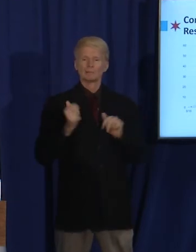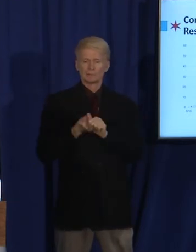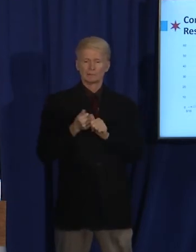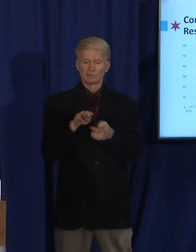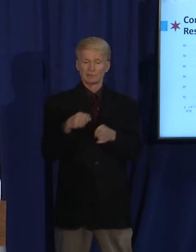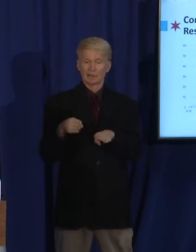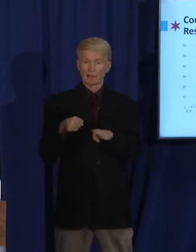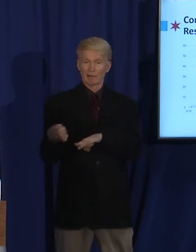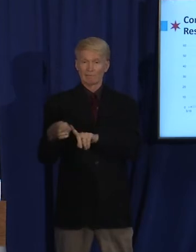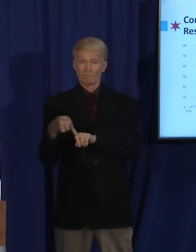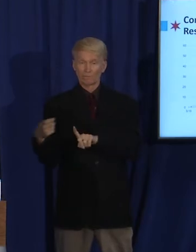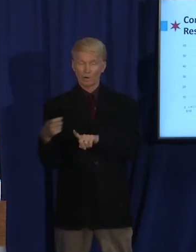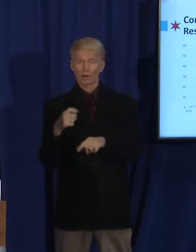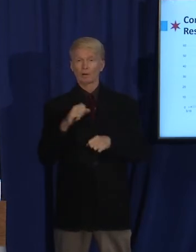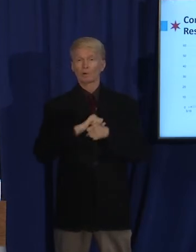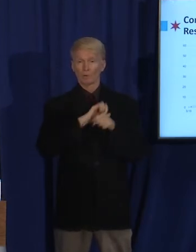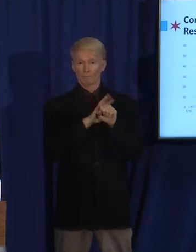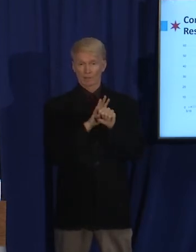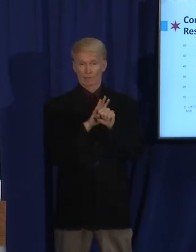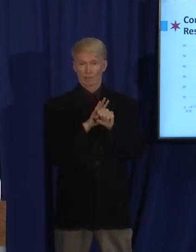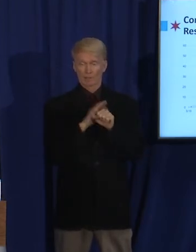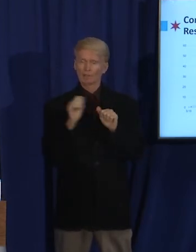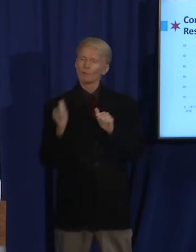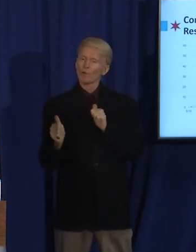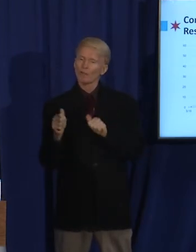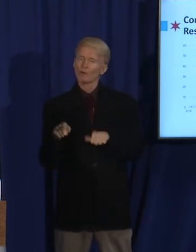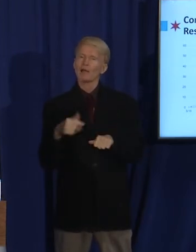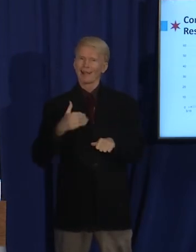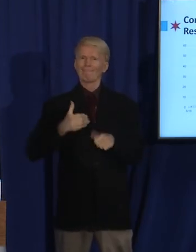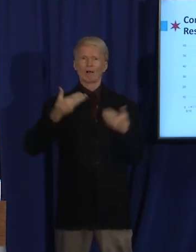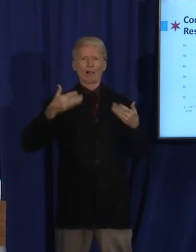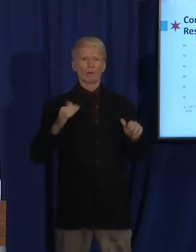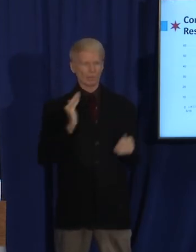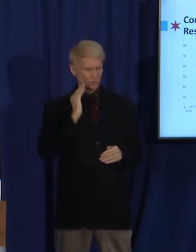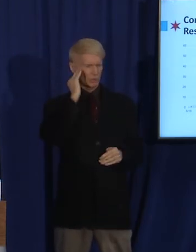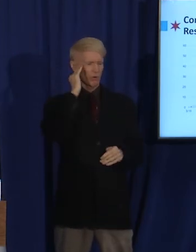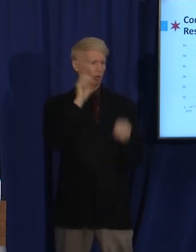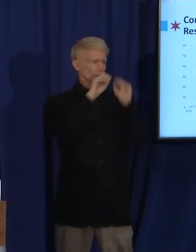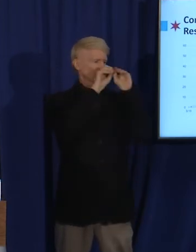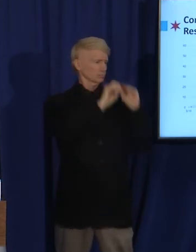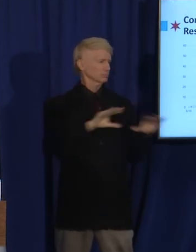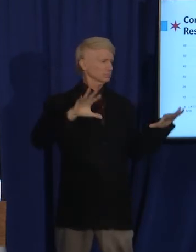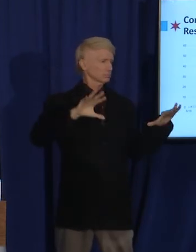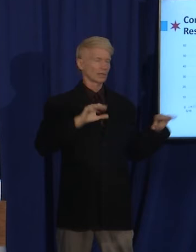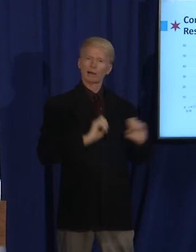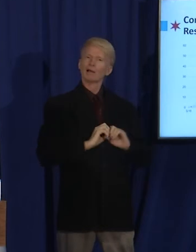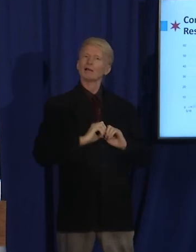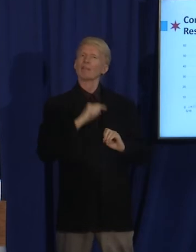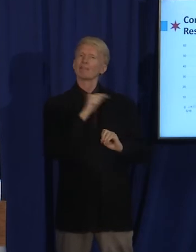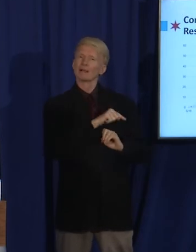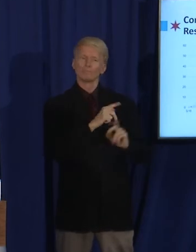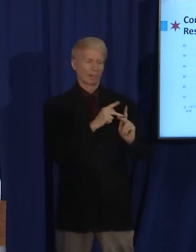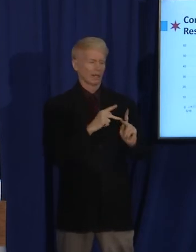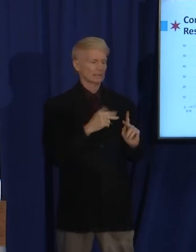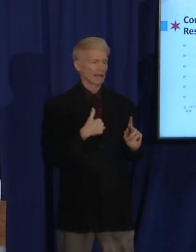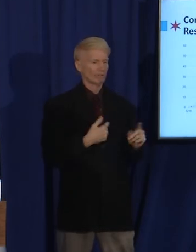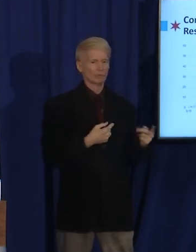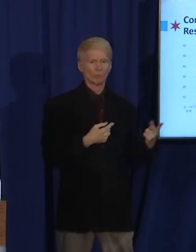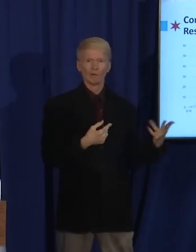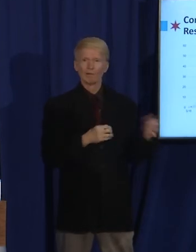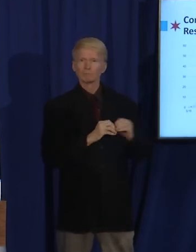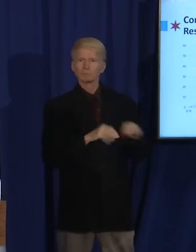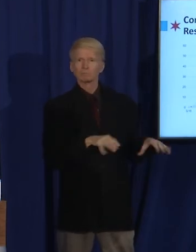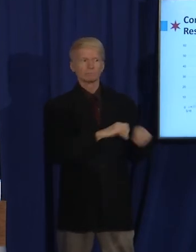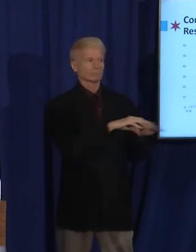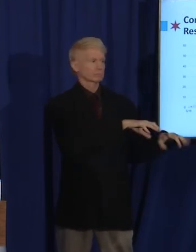COVID, whether that is associated to a known outbreak, meaning a location that has had multiple cases with